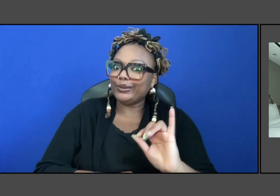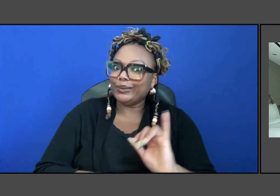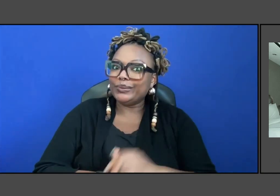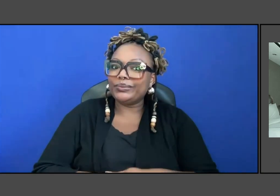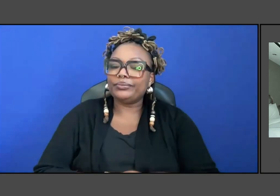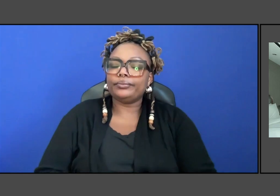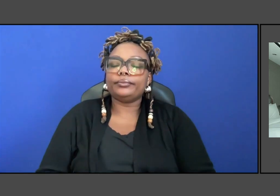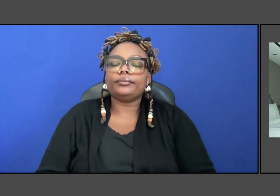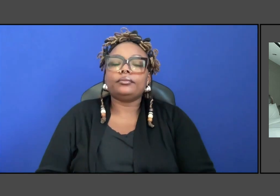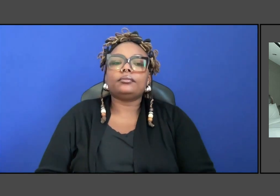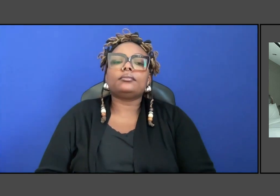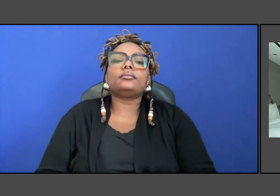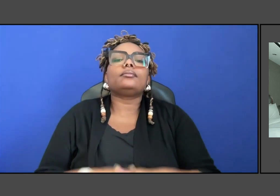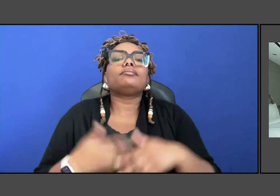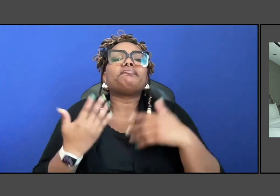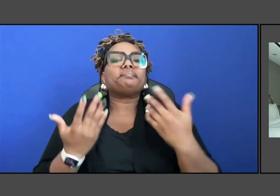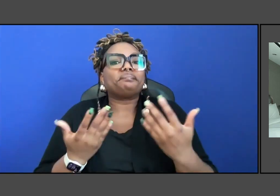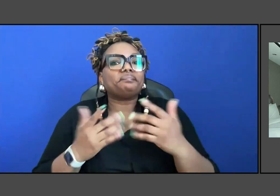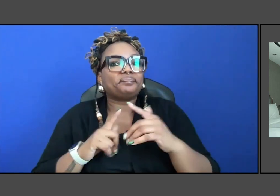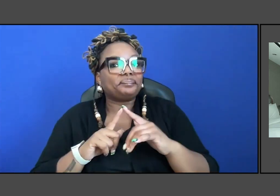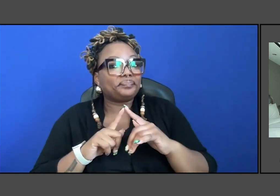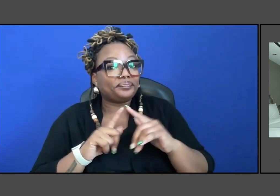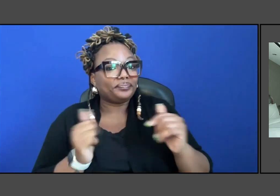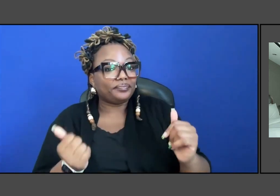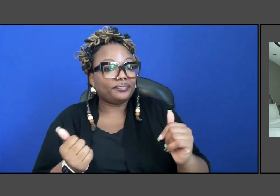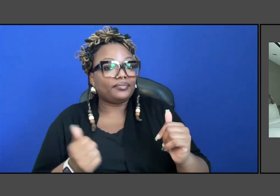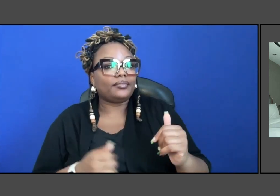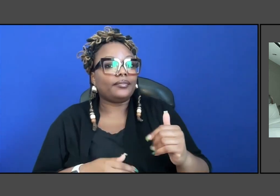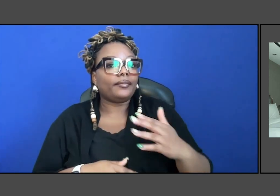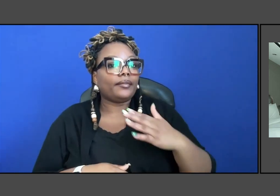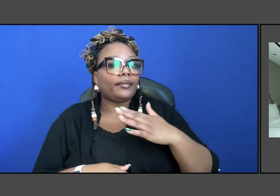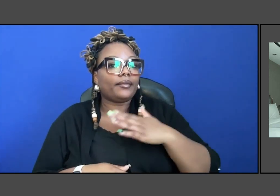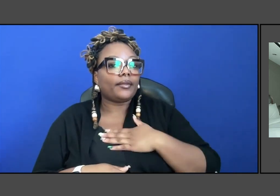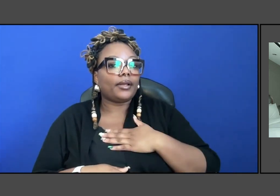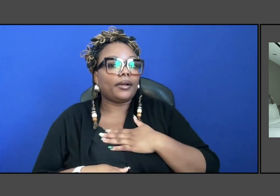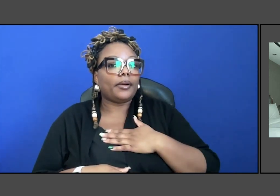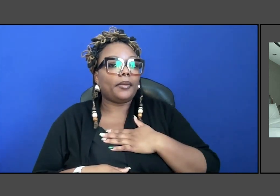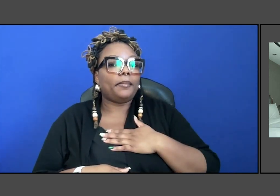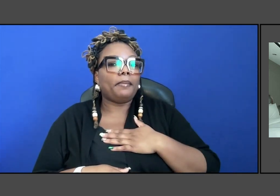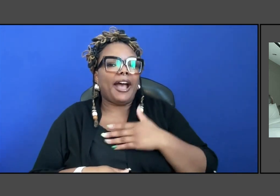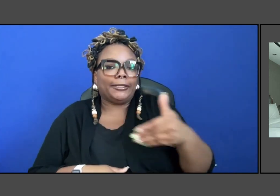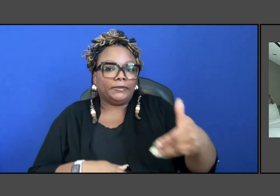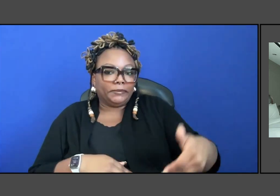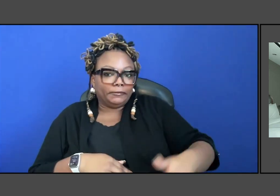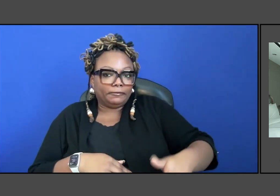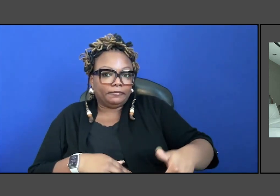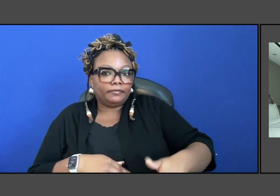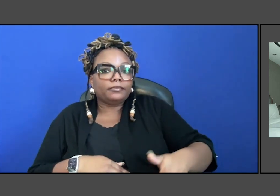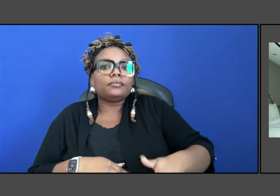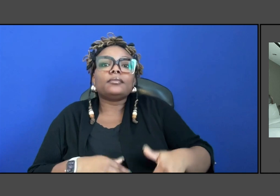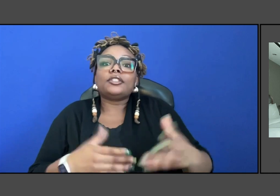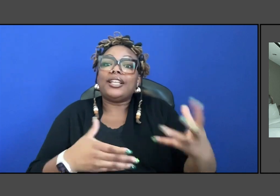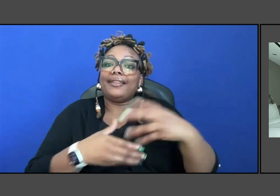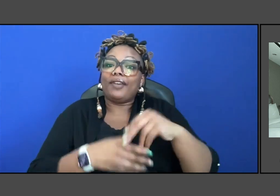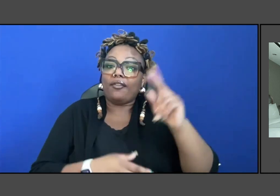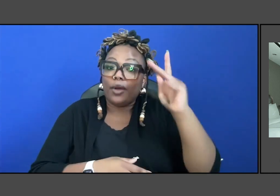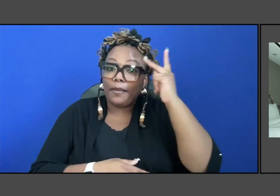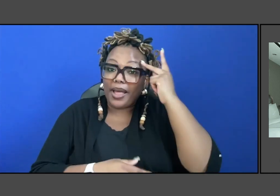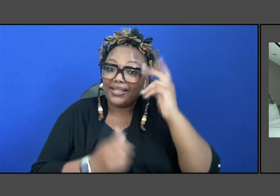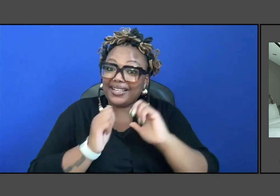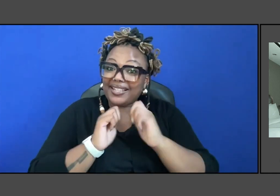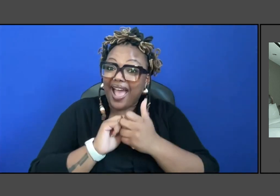same time, my original inclination to go into it really was tied up in